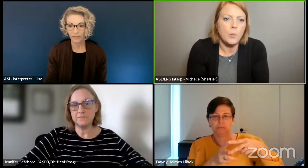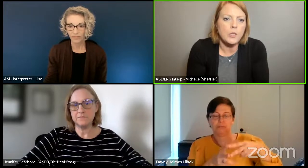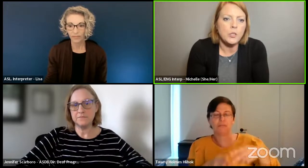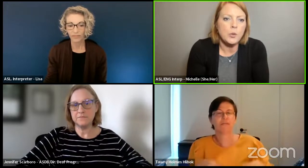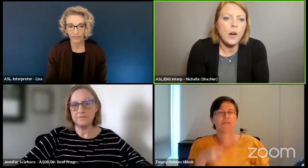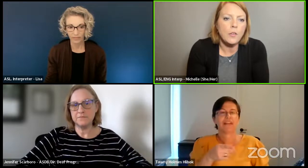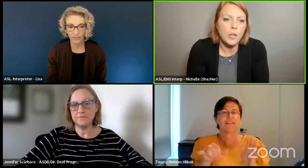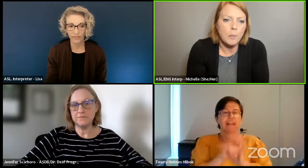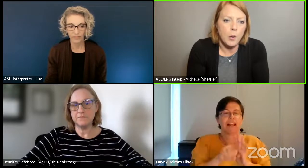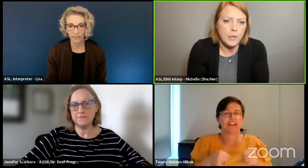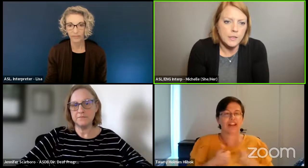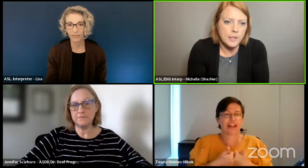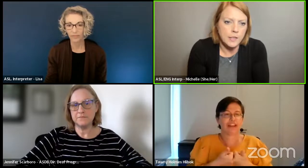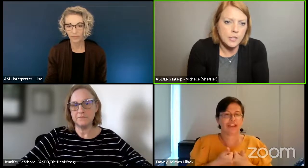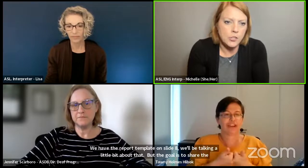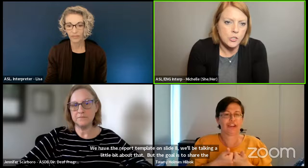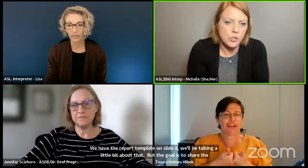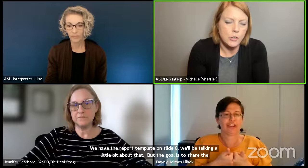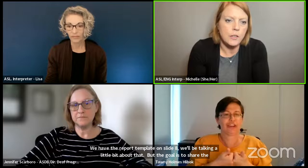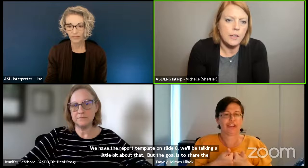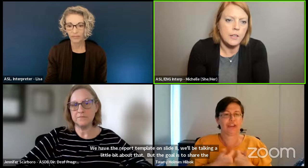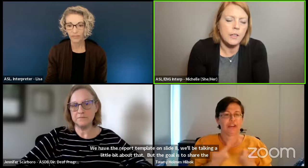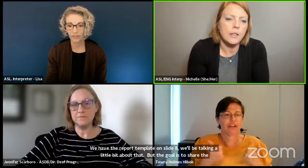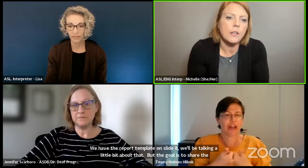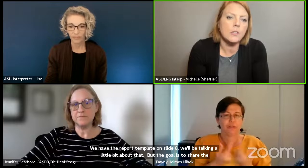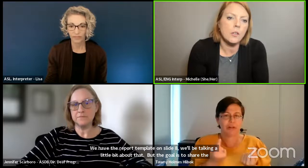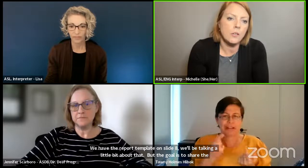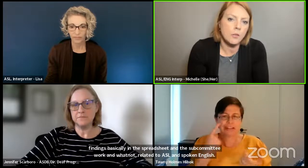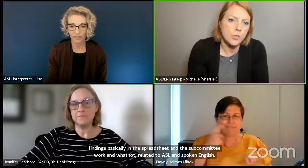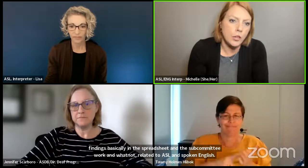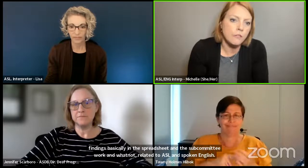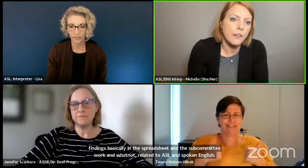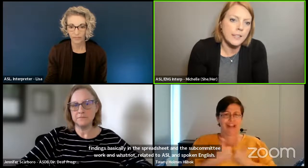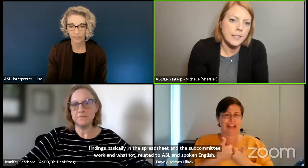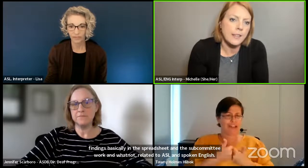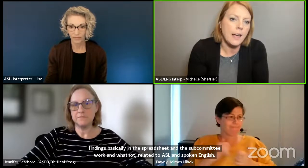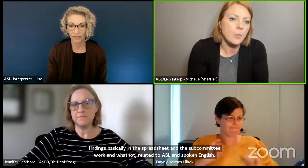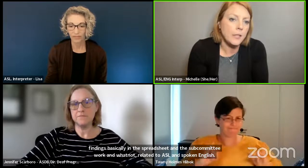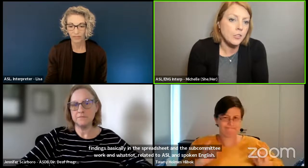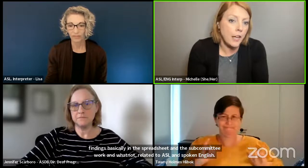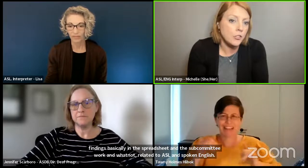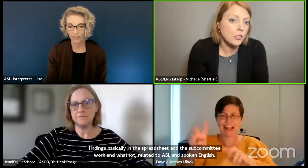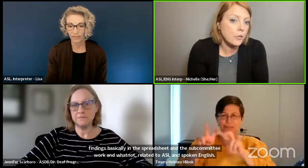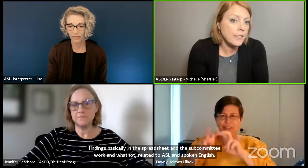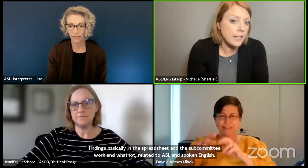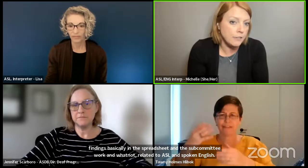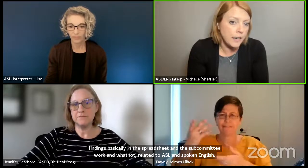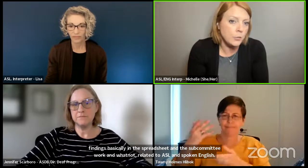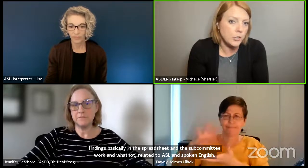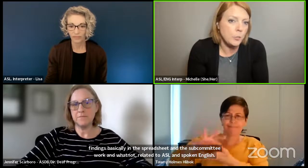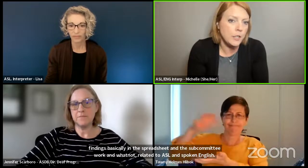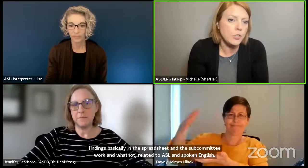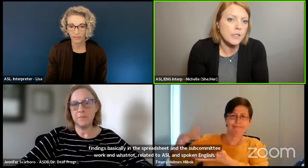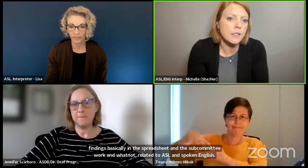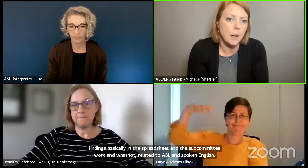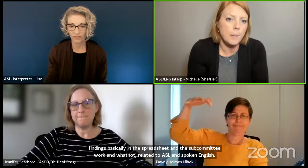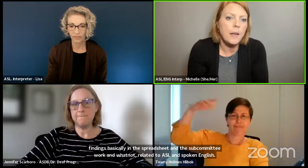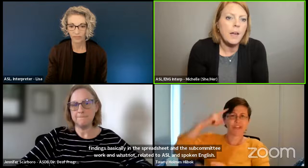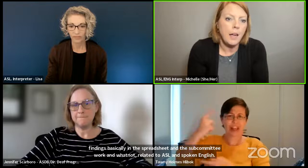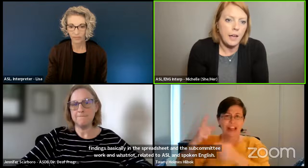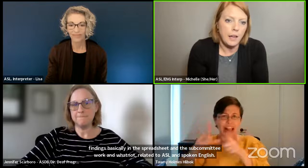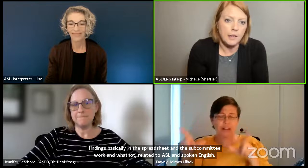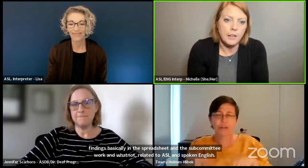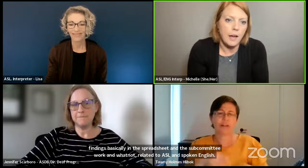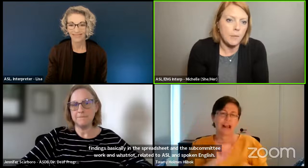And there will be 2 other components in addition to the shared findings, and that'll be challenges you've identified, which you mentioned